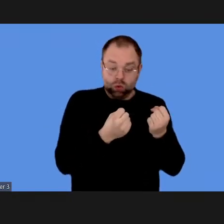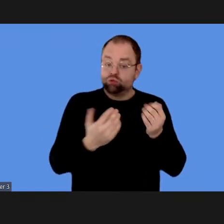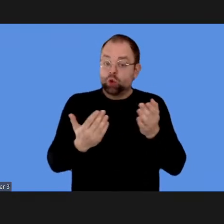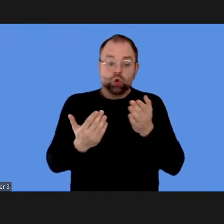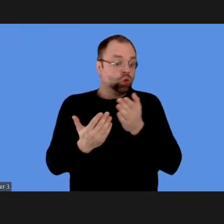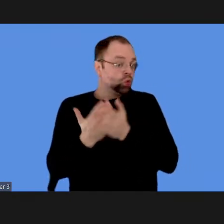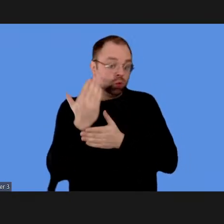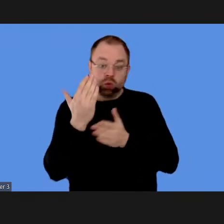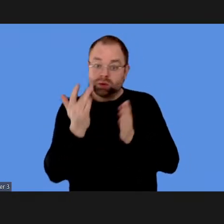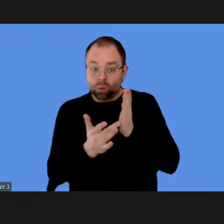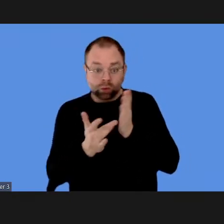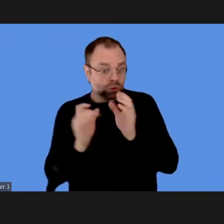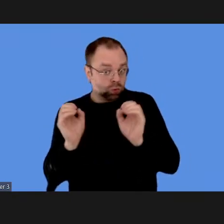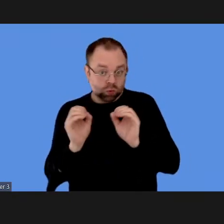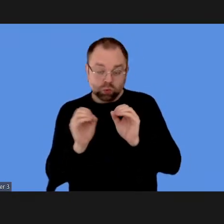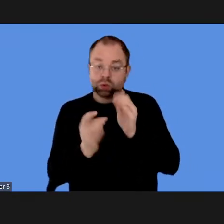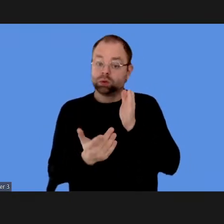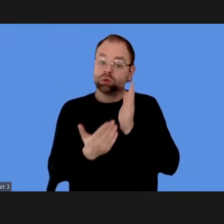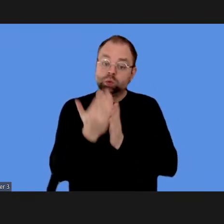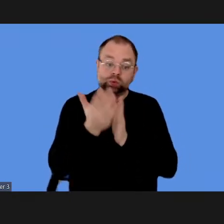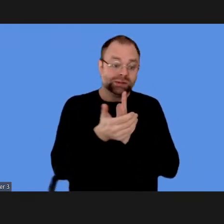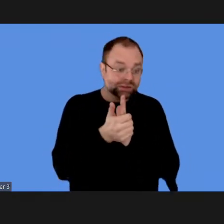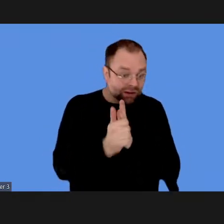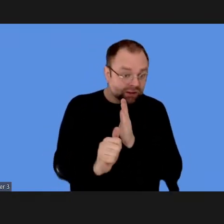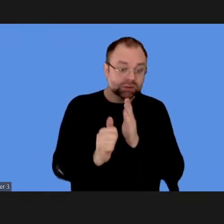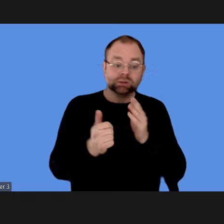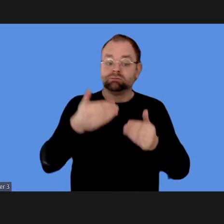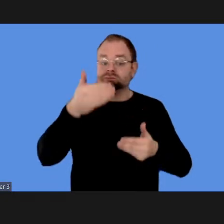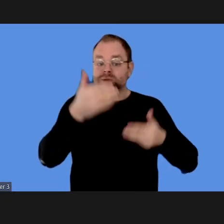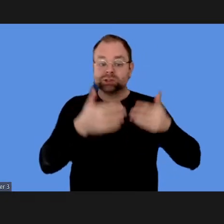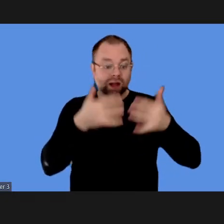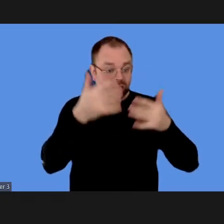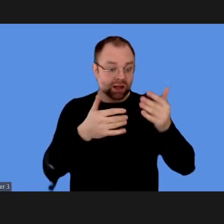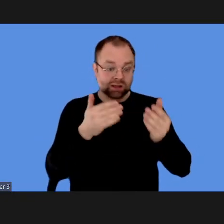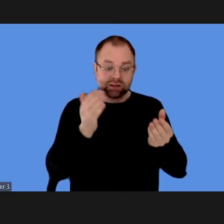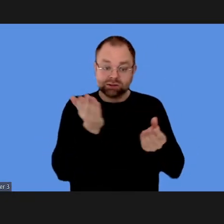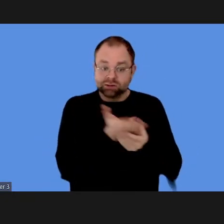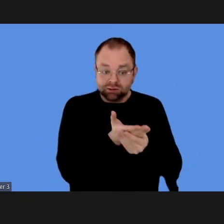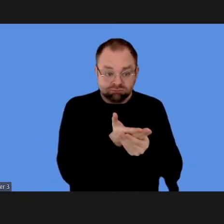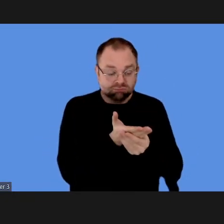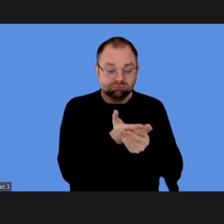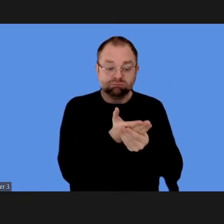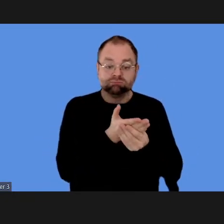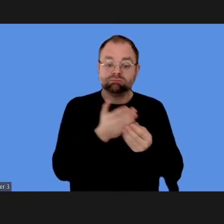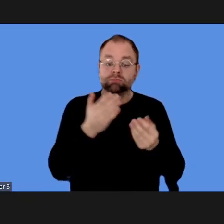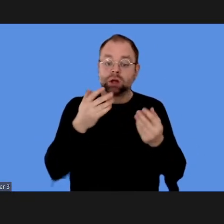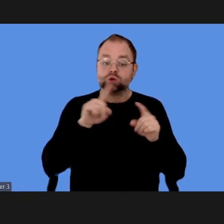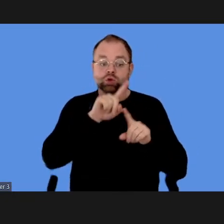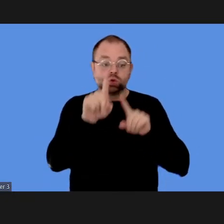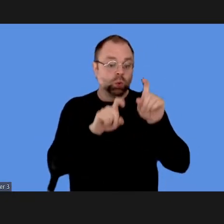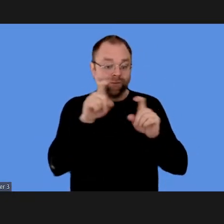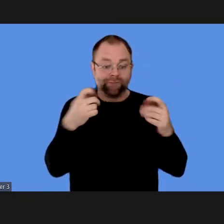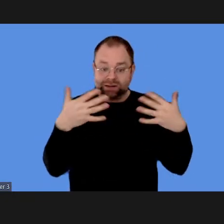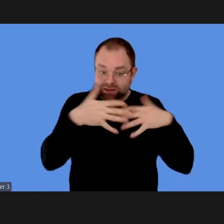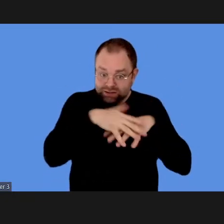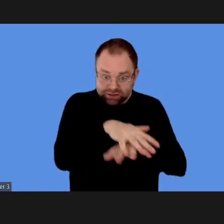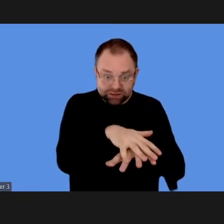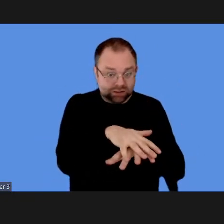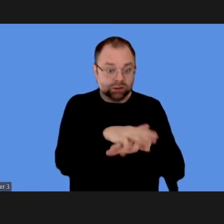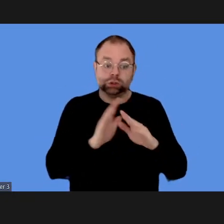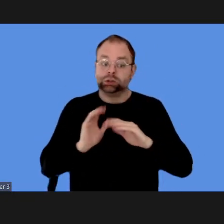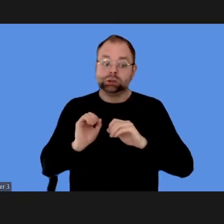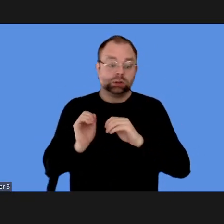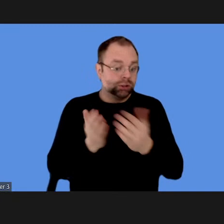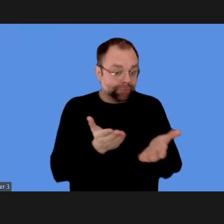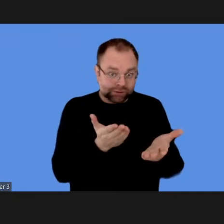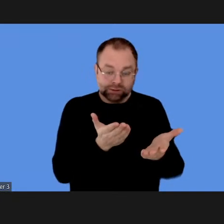data. And this is, what I put forward as a panel, as